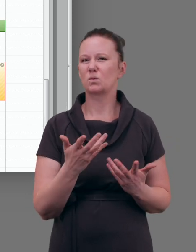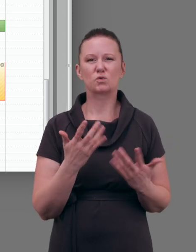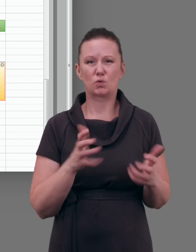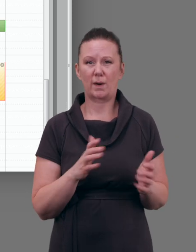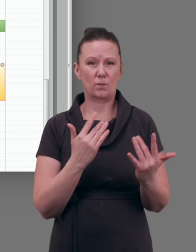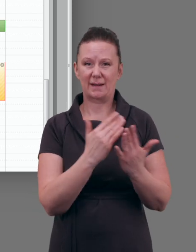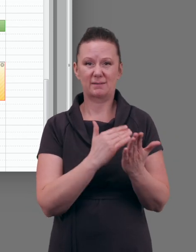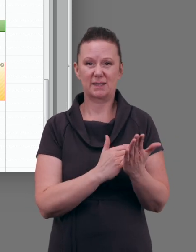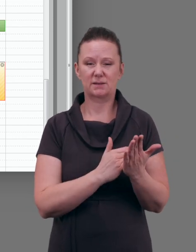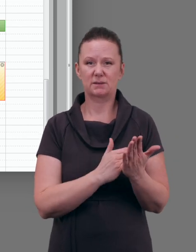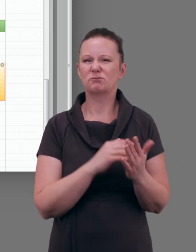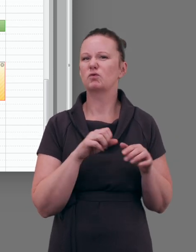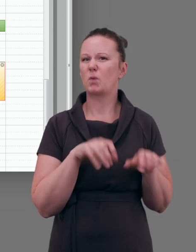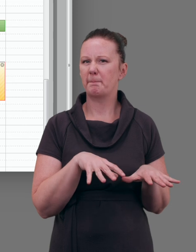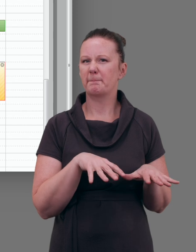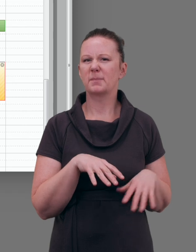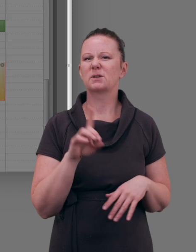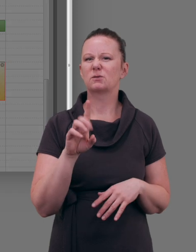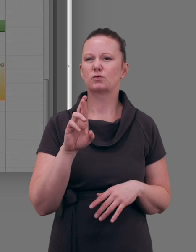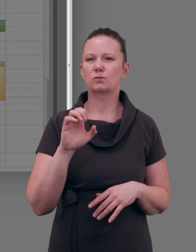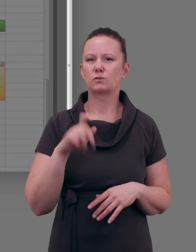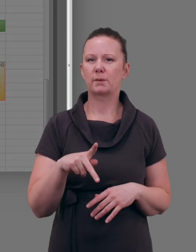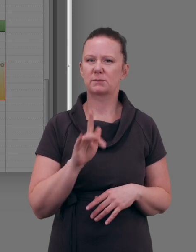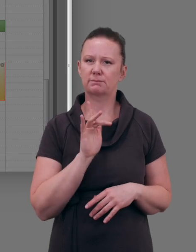button attached to the section.